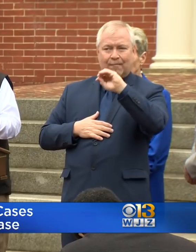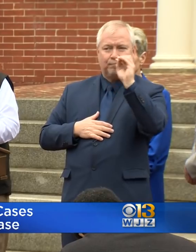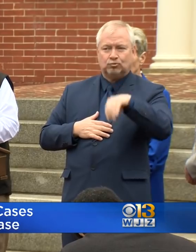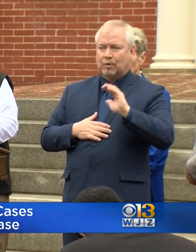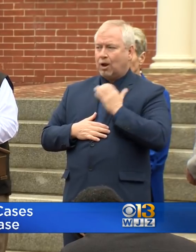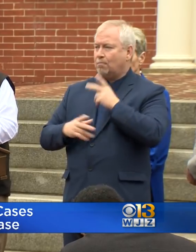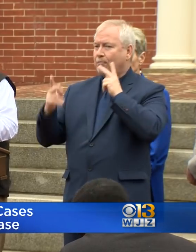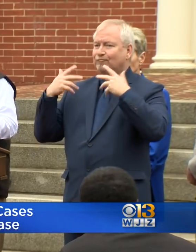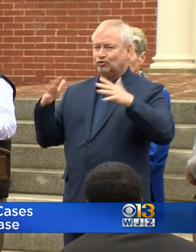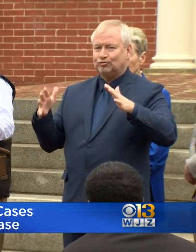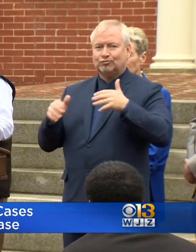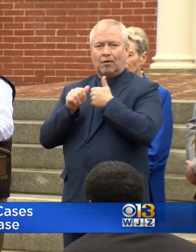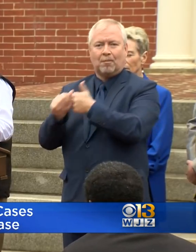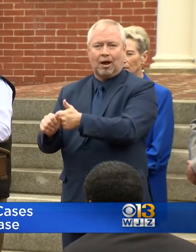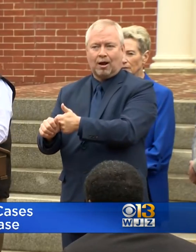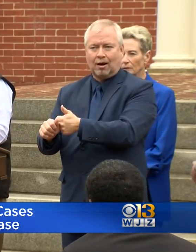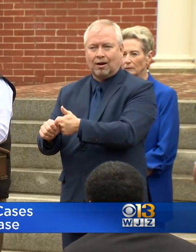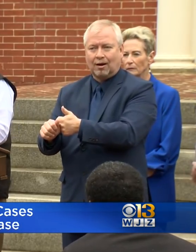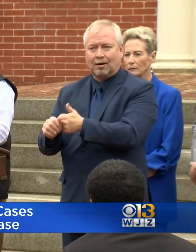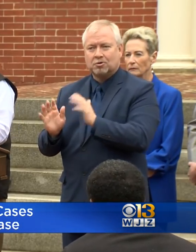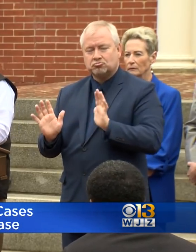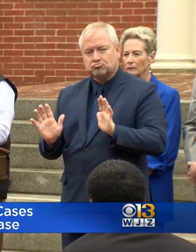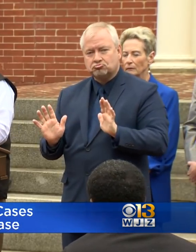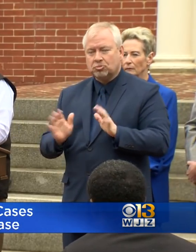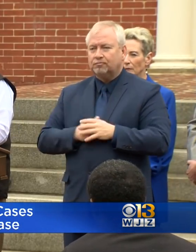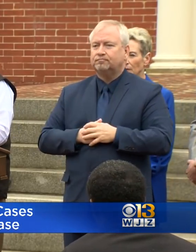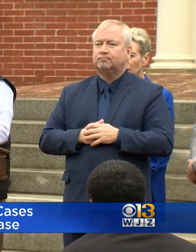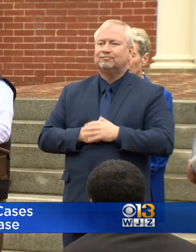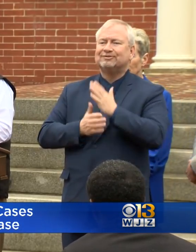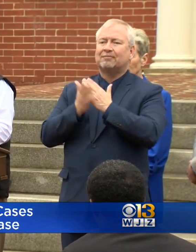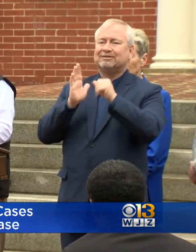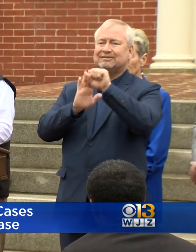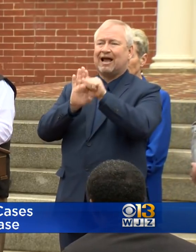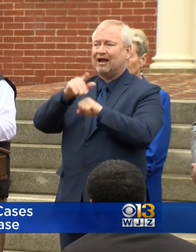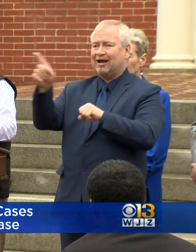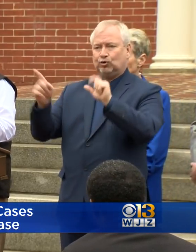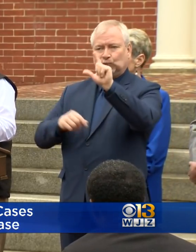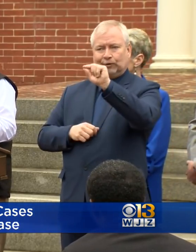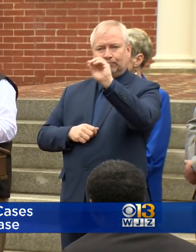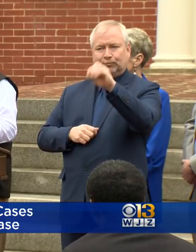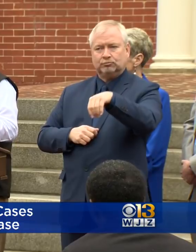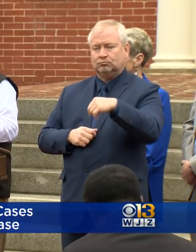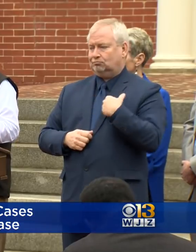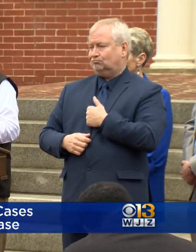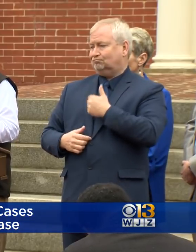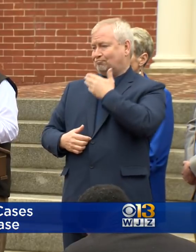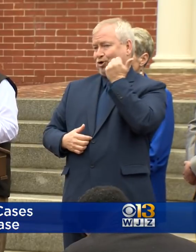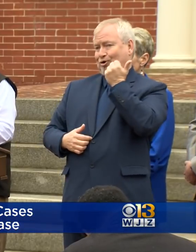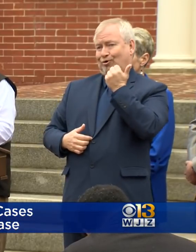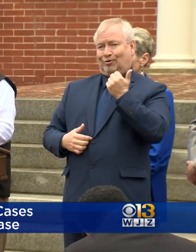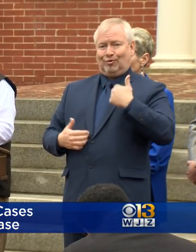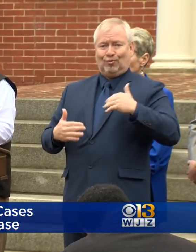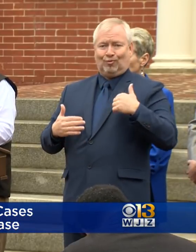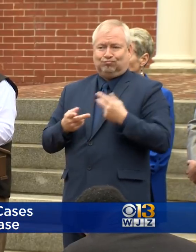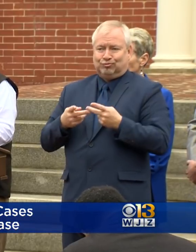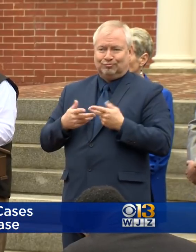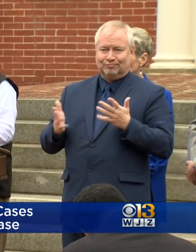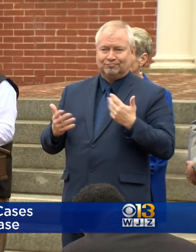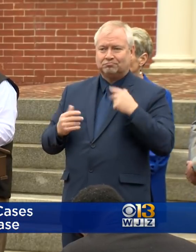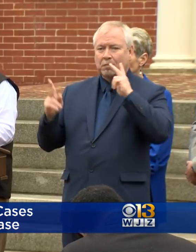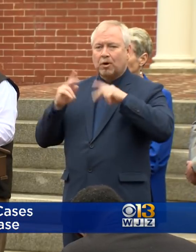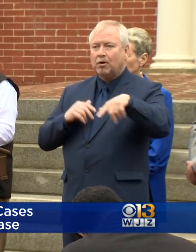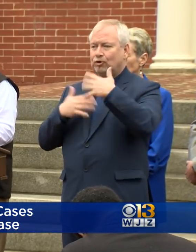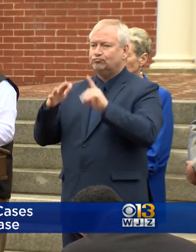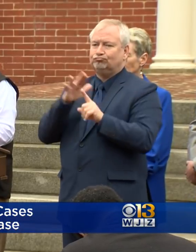or 70% compliance. 70% compliance. Some states are down to 20%. But we still probably right now don't want people coming into the